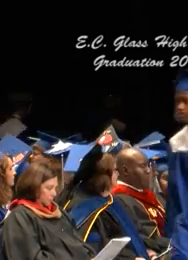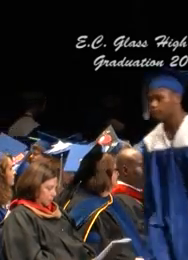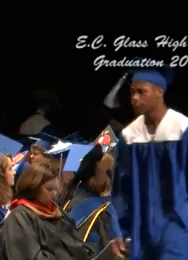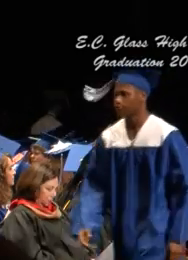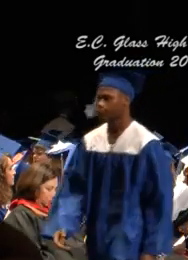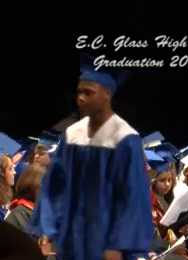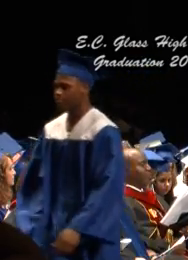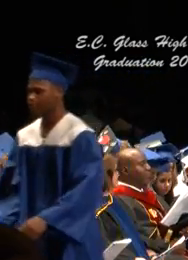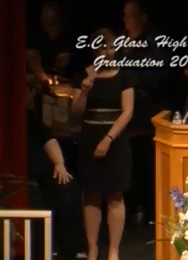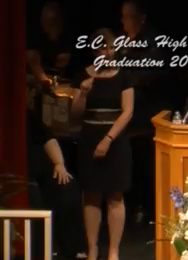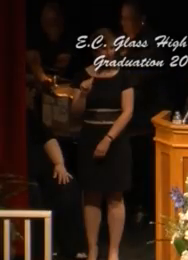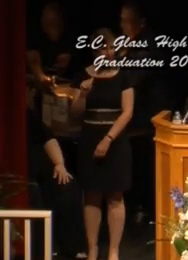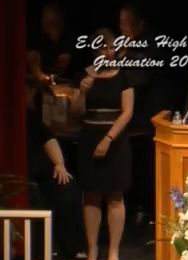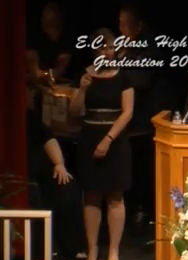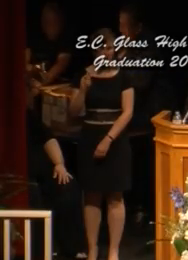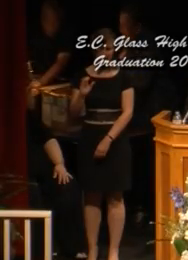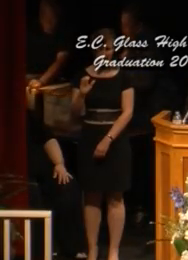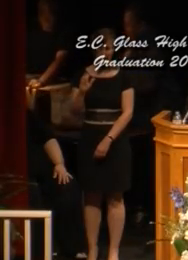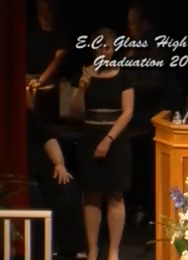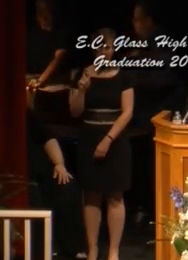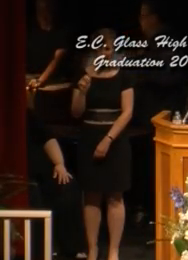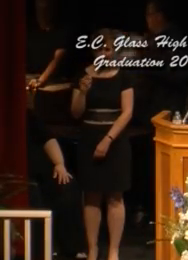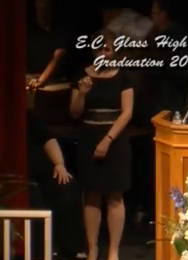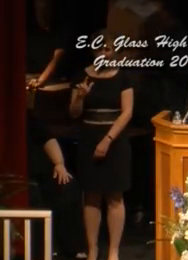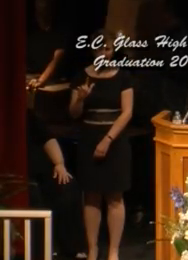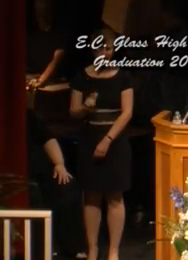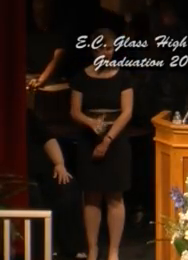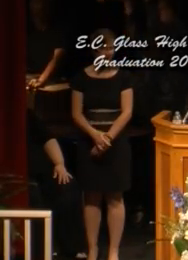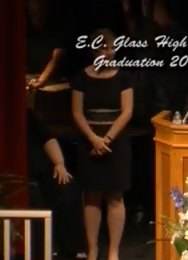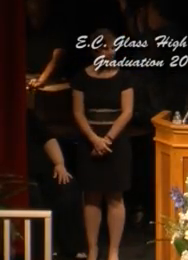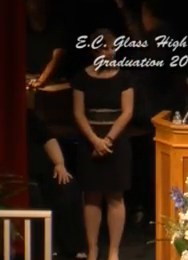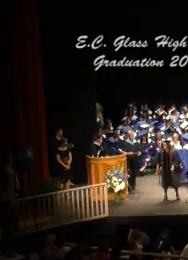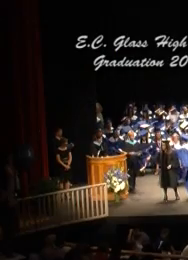Michaela Cecile Isis McDaniel.